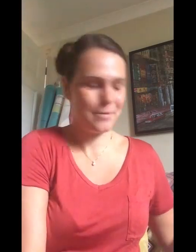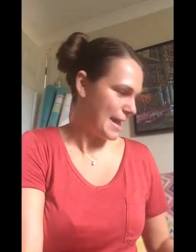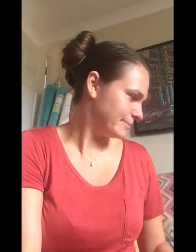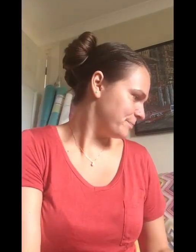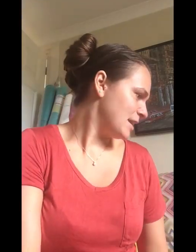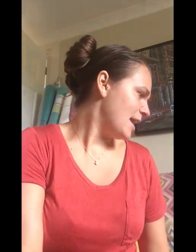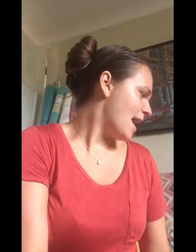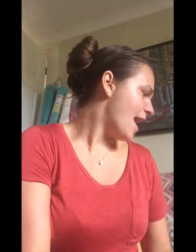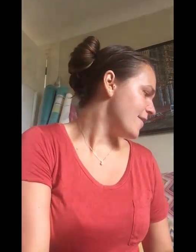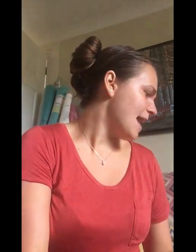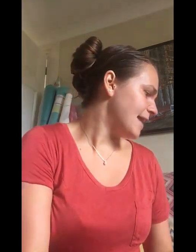may. Okay,